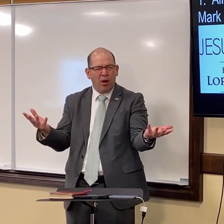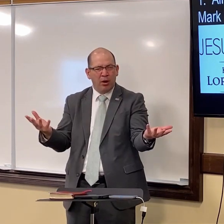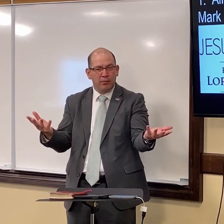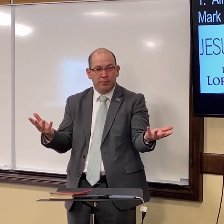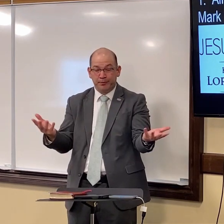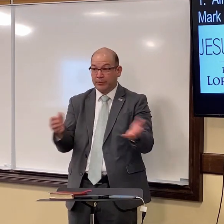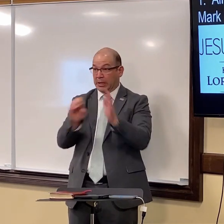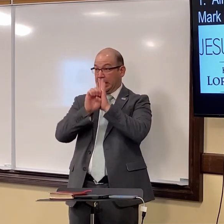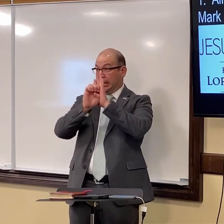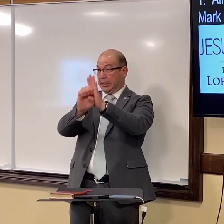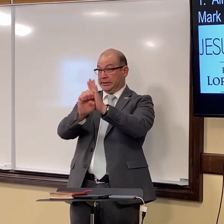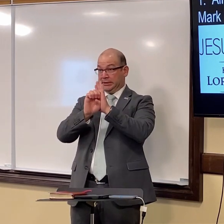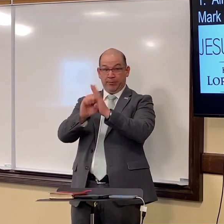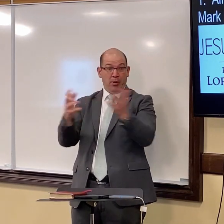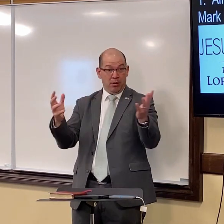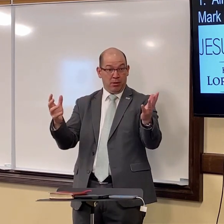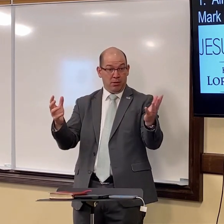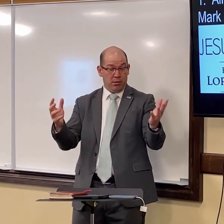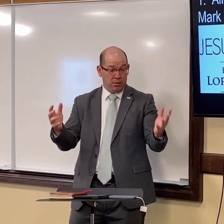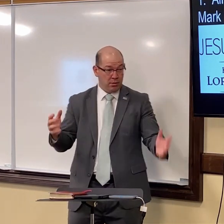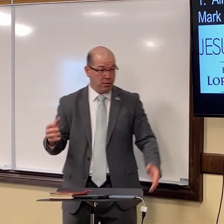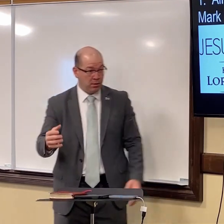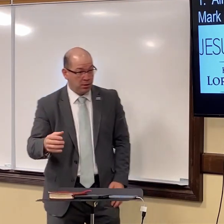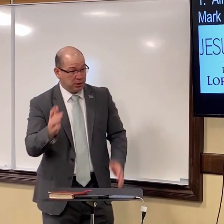What does it mean, all power? For example,